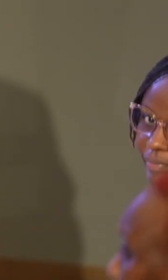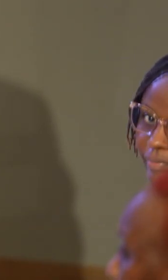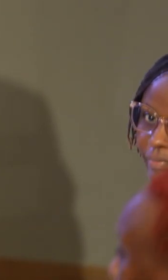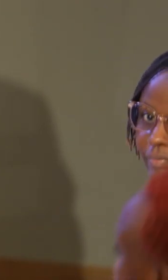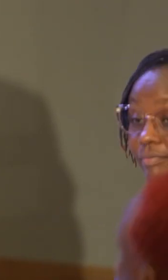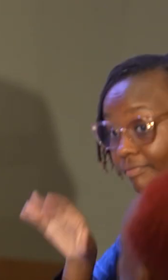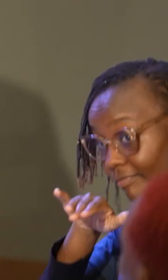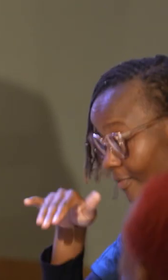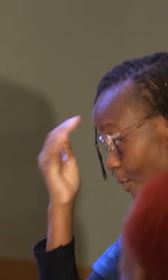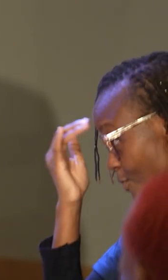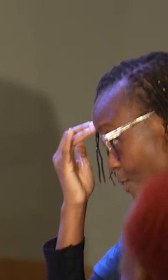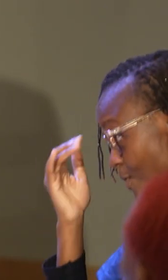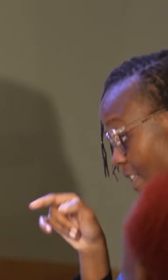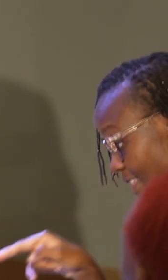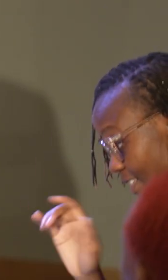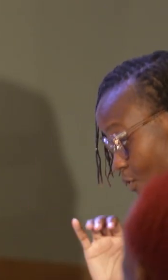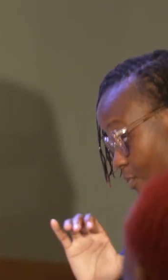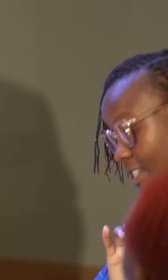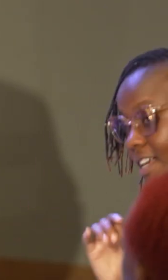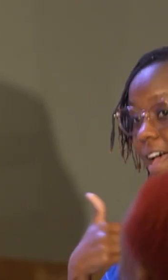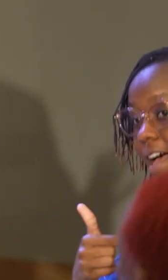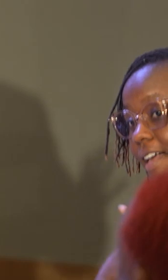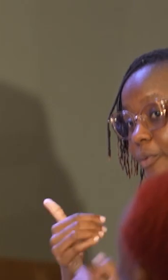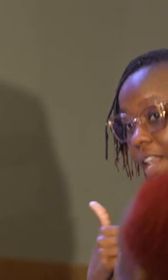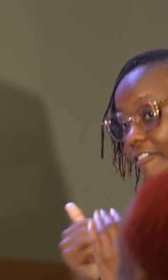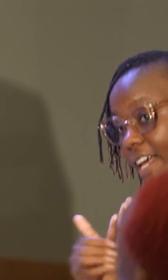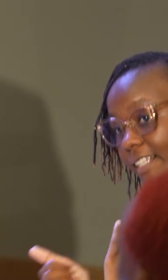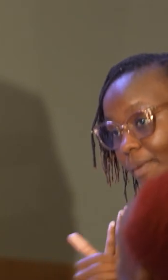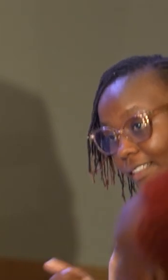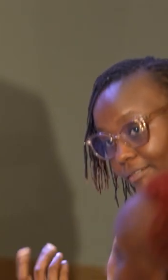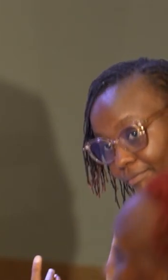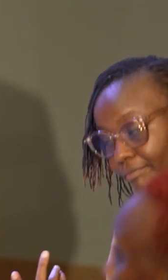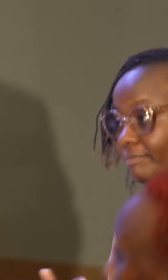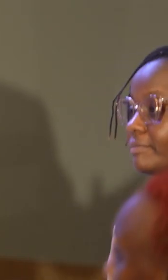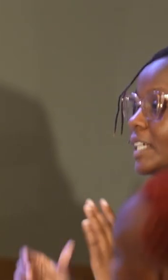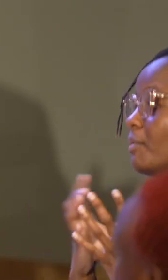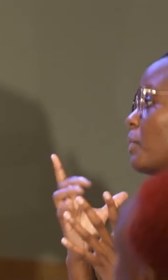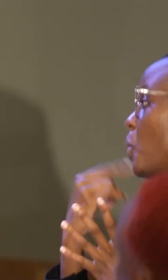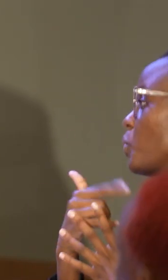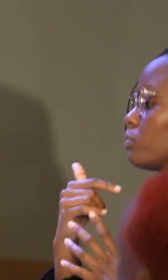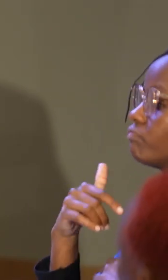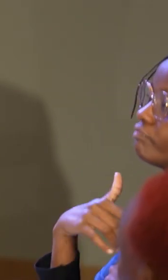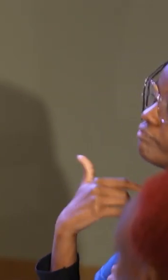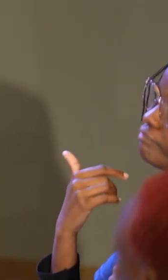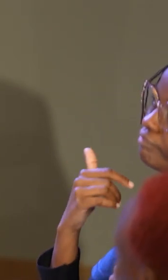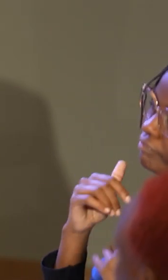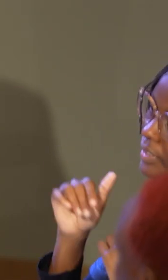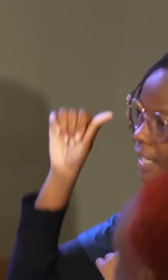You know, in the committee, you will have the experts, those who are educated in that sector.